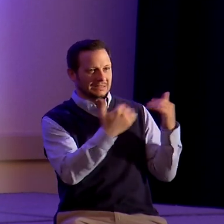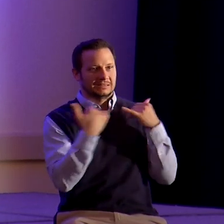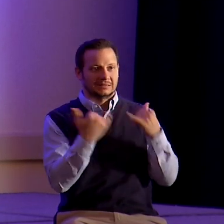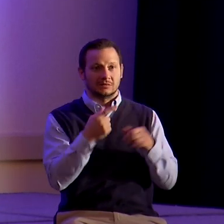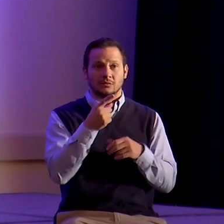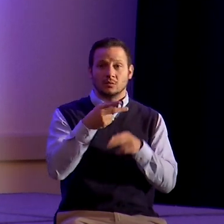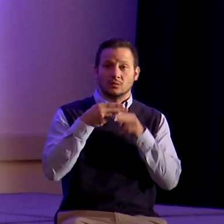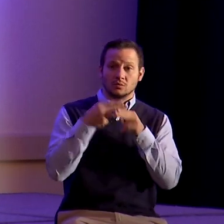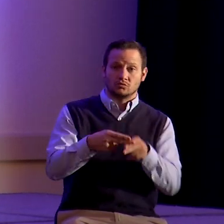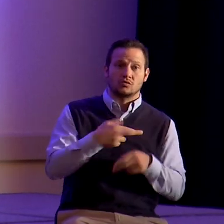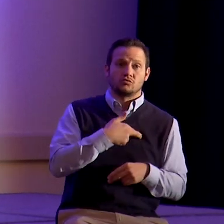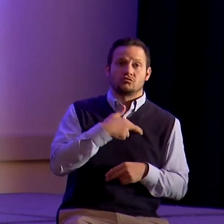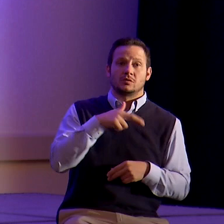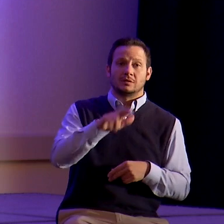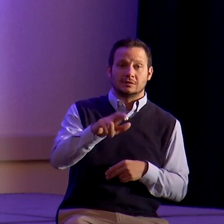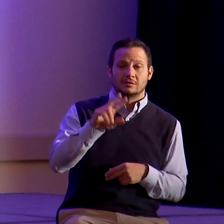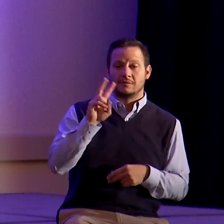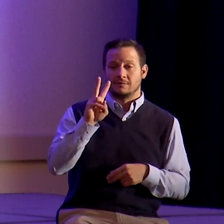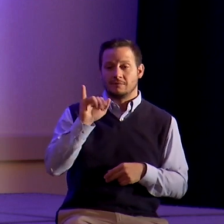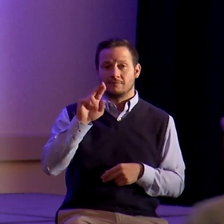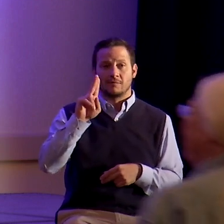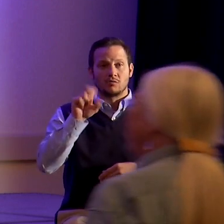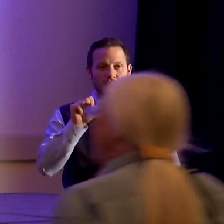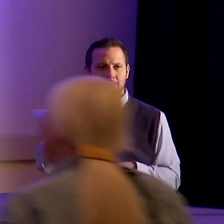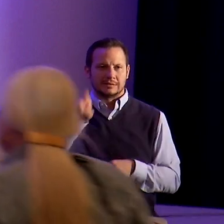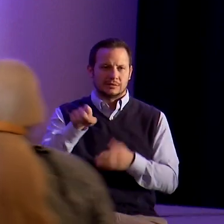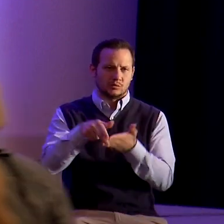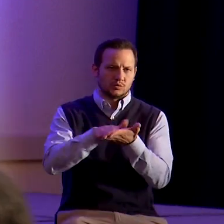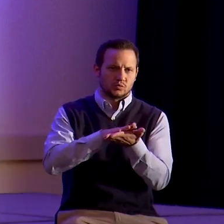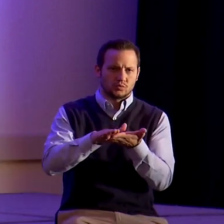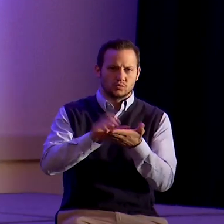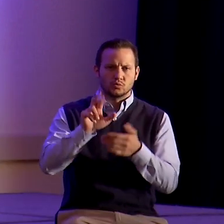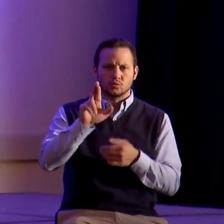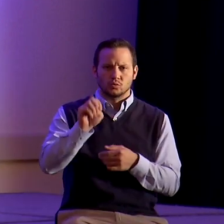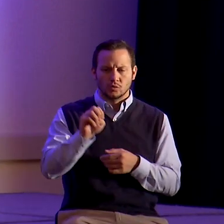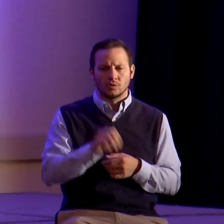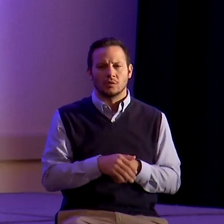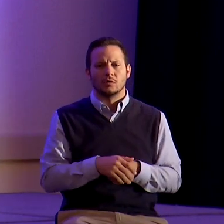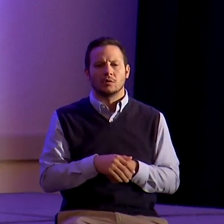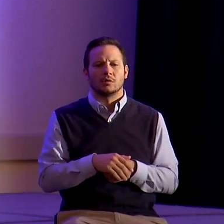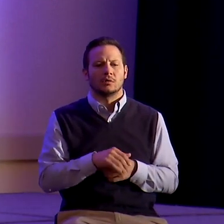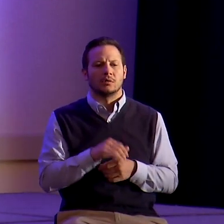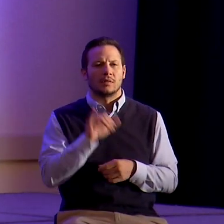call religion a virus to be cured, a virus that infects,